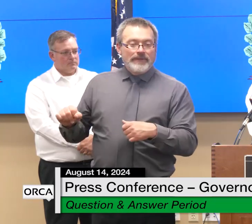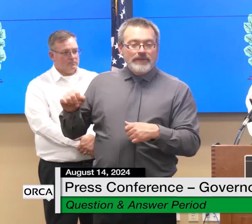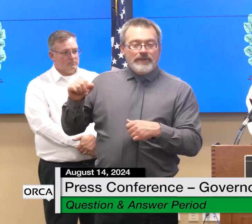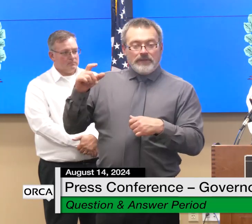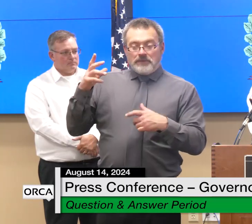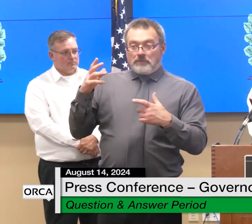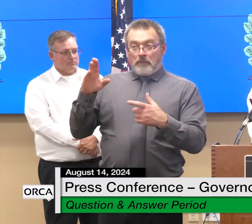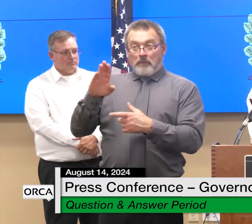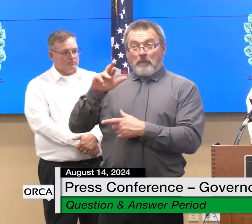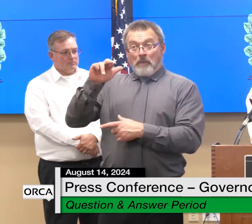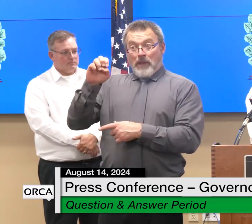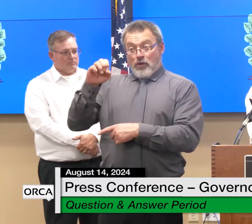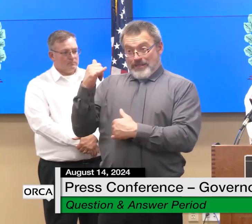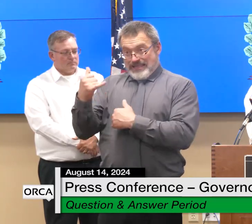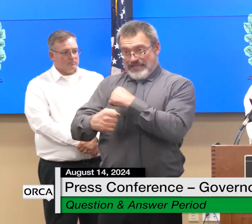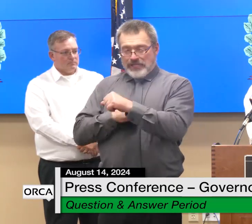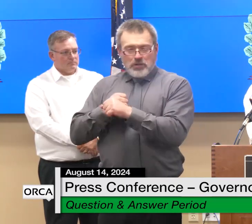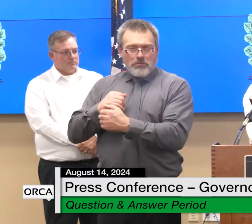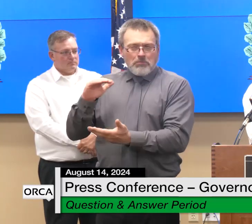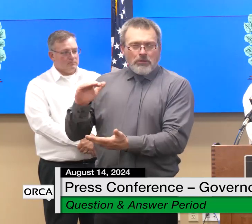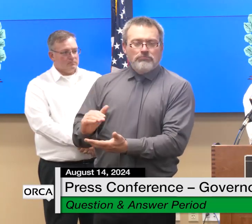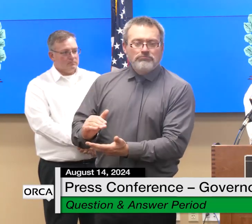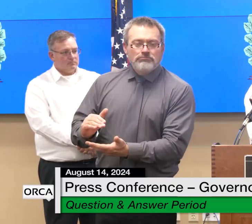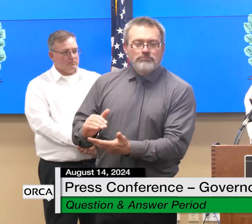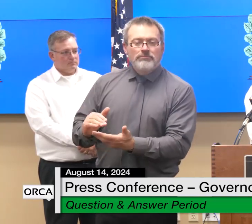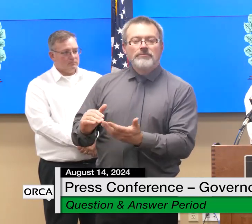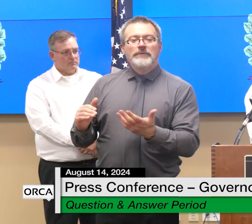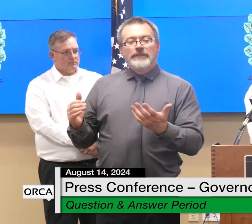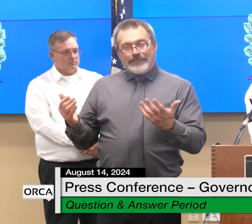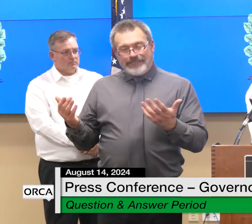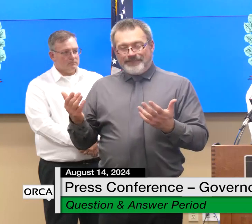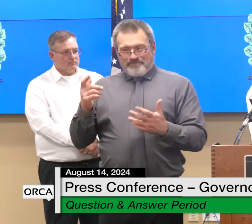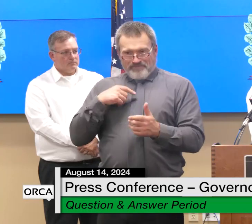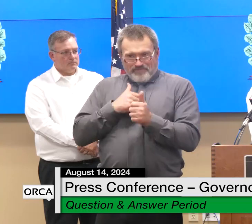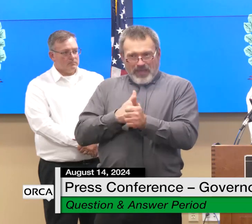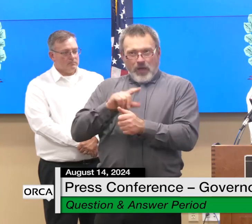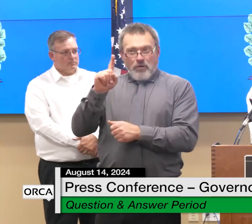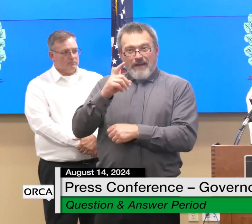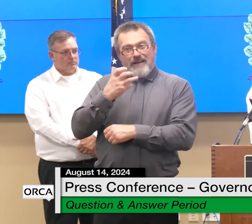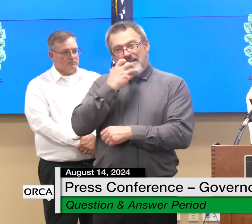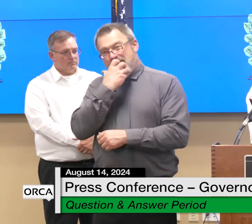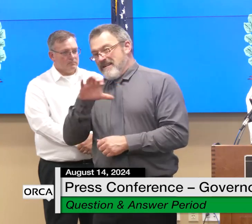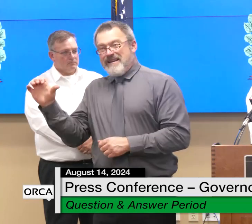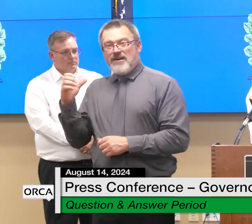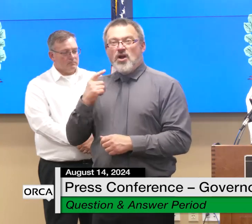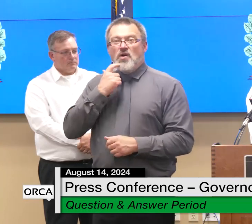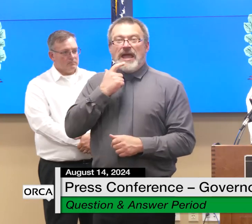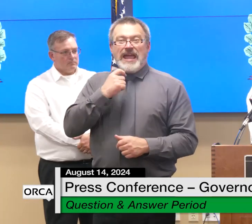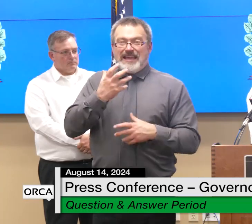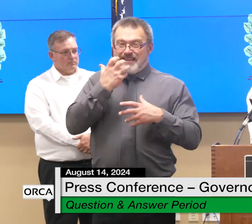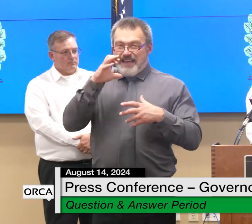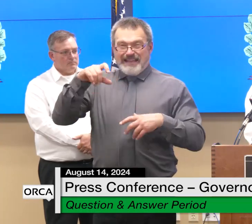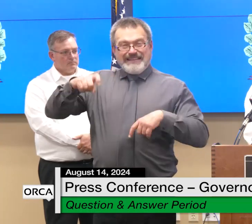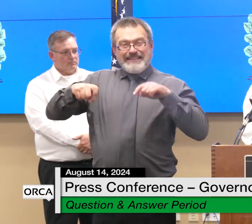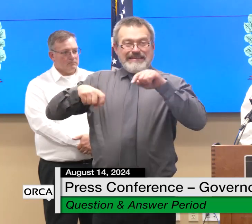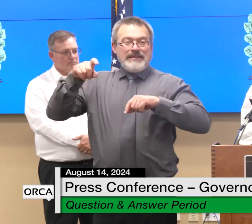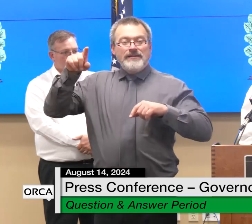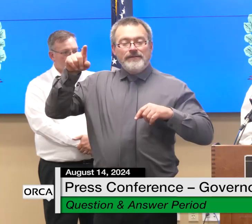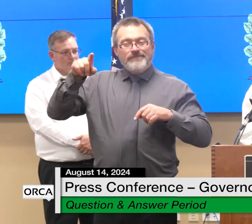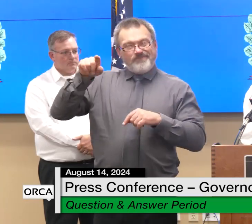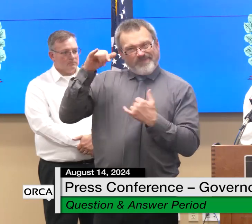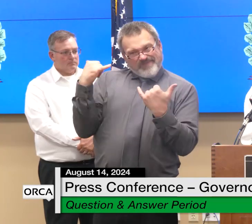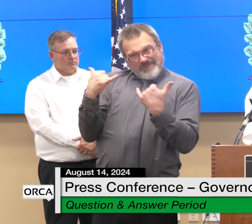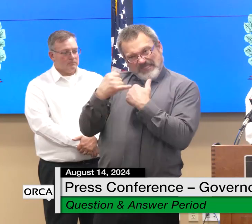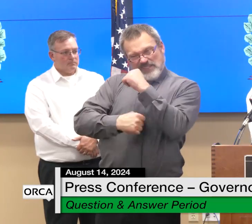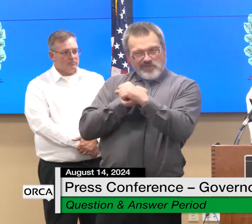it was a year ago. In the Northeast Kingdom, Lindenville in particular, there's a lot of volunteers are